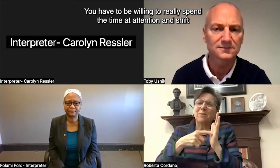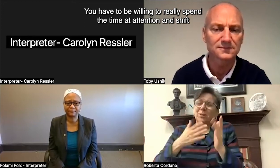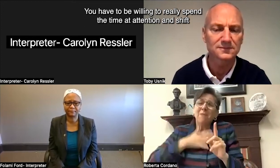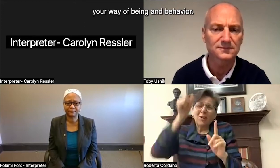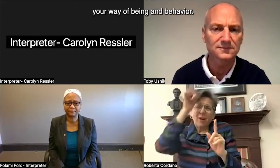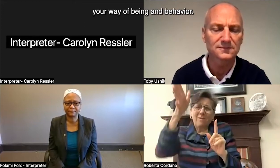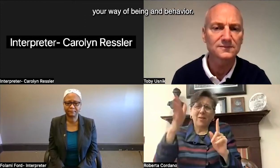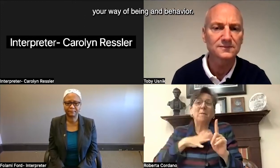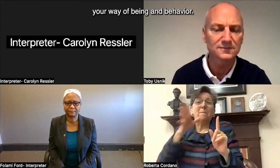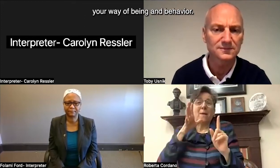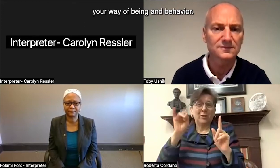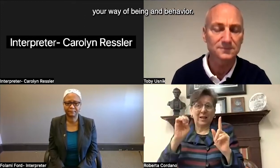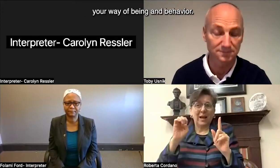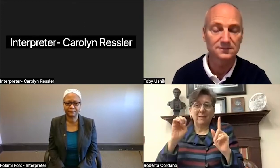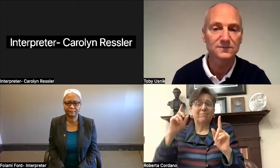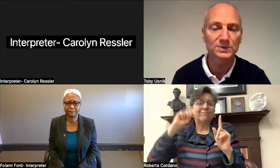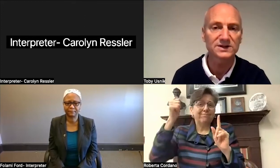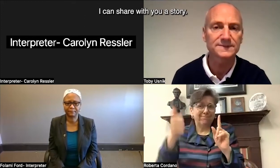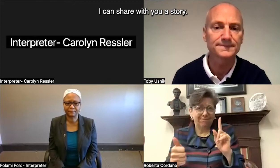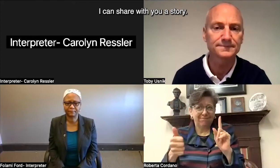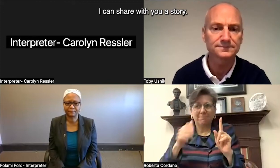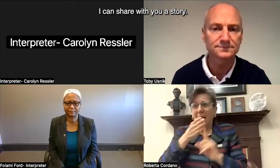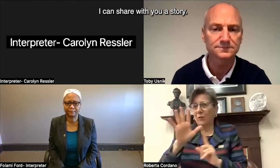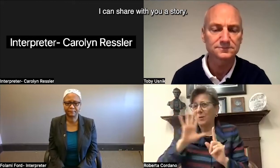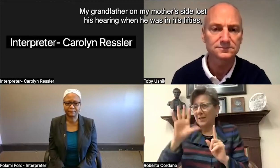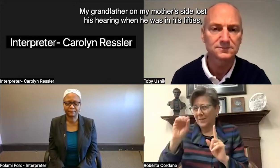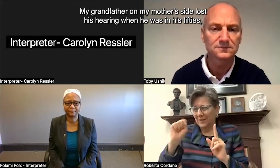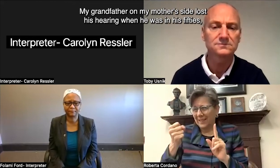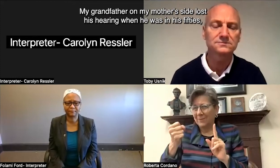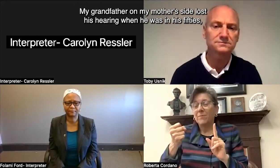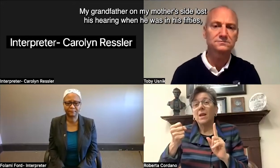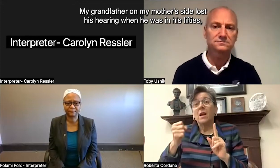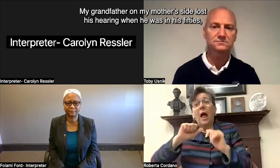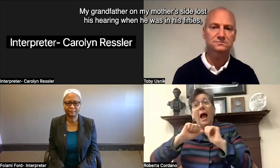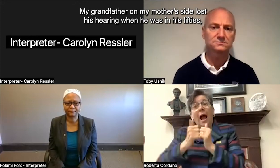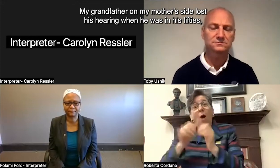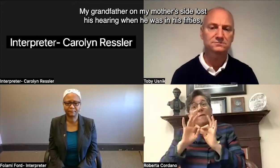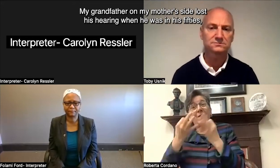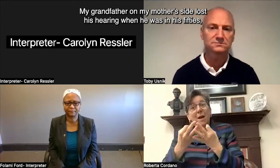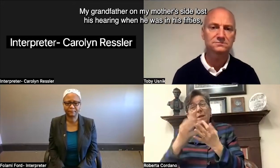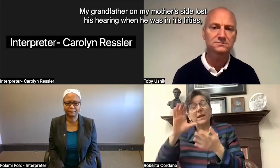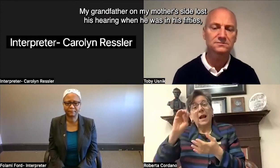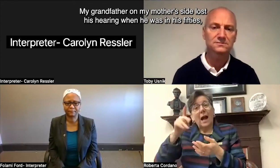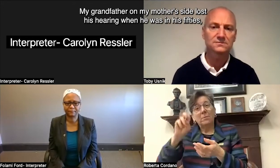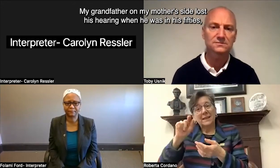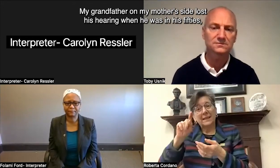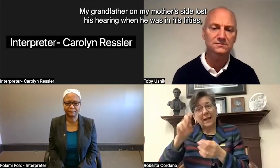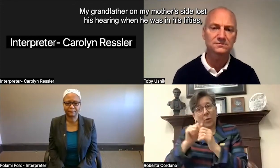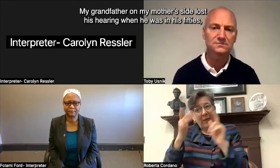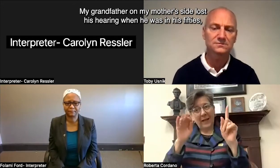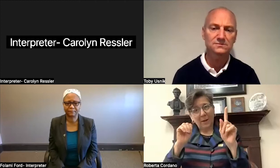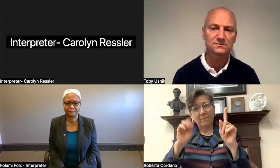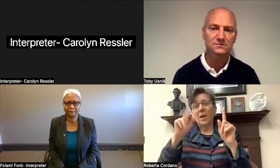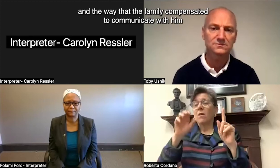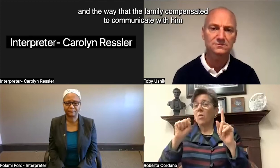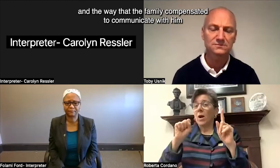behavior. I can share with you a story. My grandfather on my mother's side lost his hearing when he was in his 50s. And the way